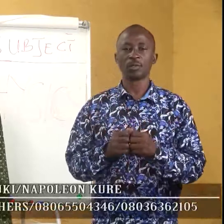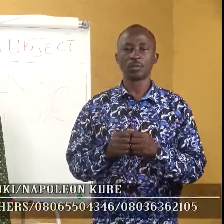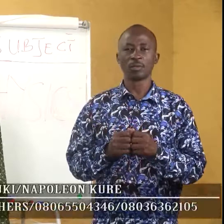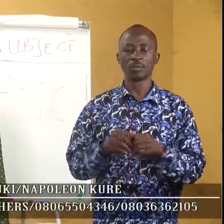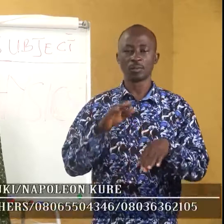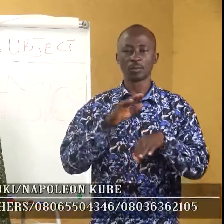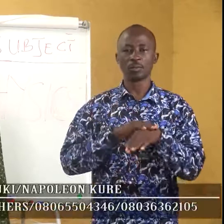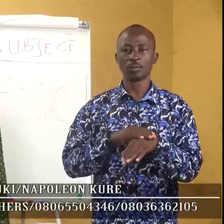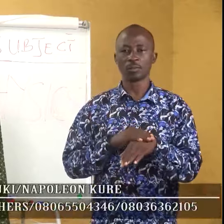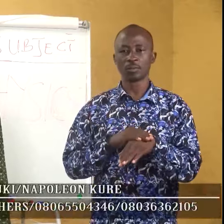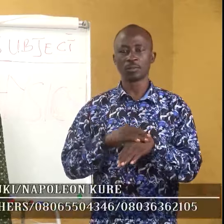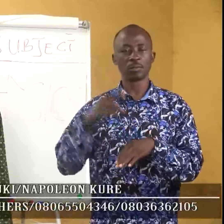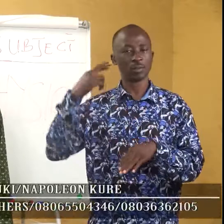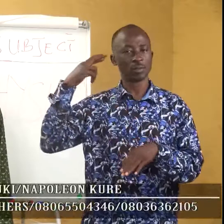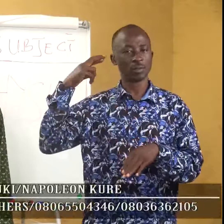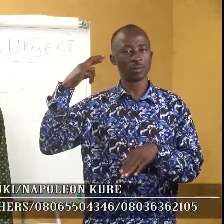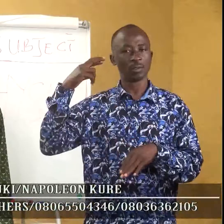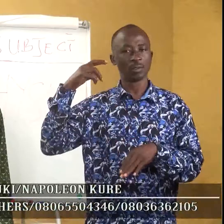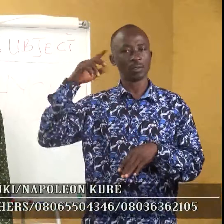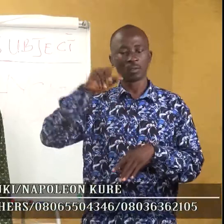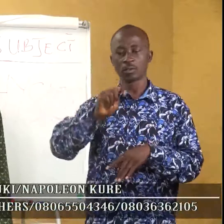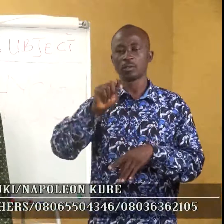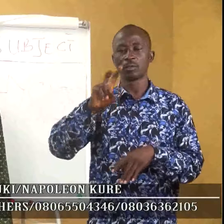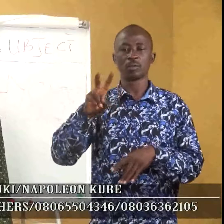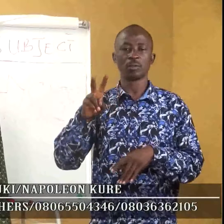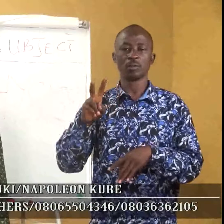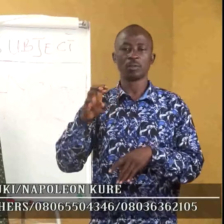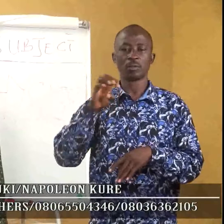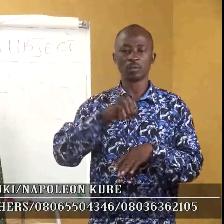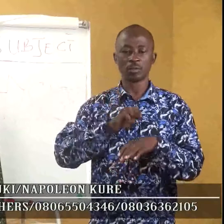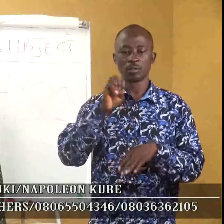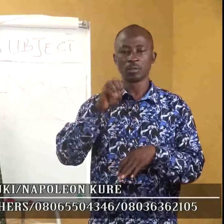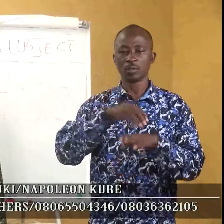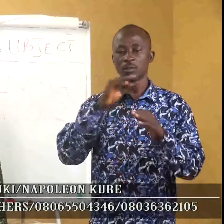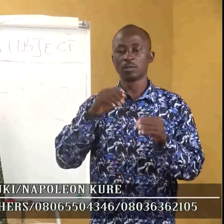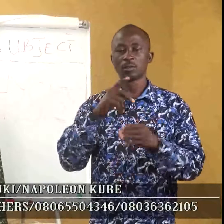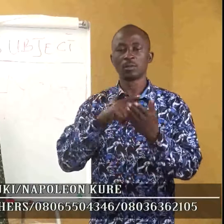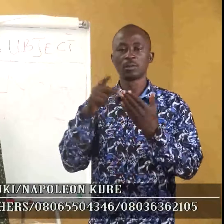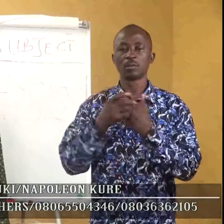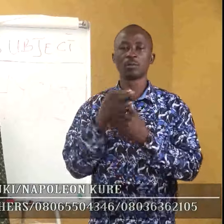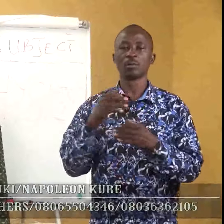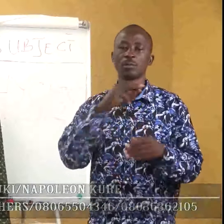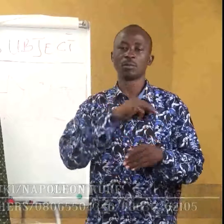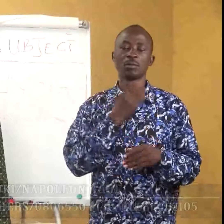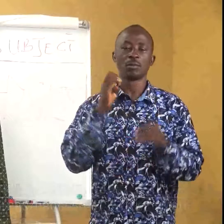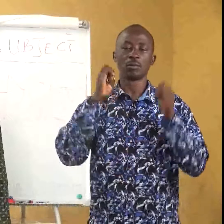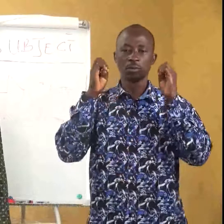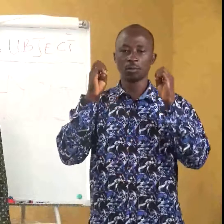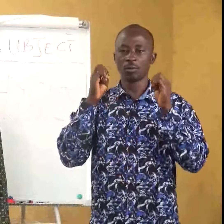on radio, television, e-learning program of Ministry of Education, Kaduna